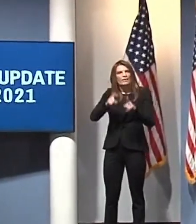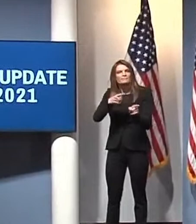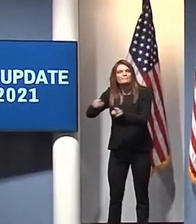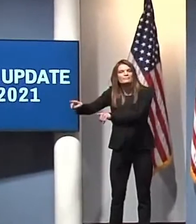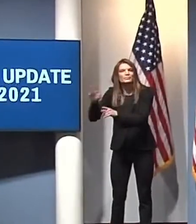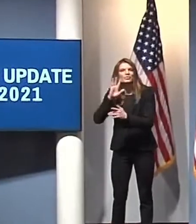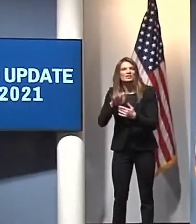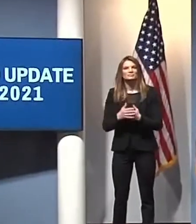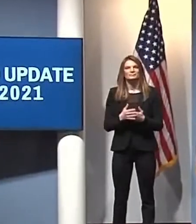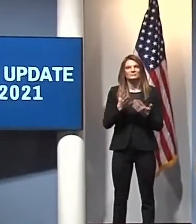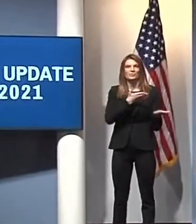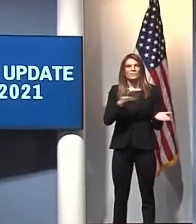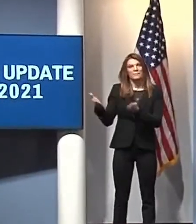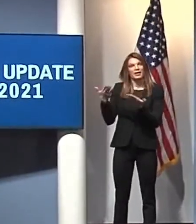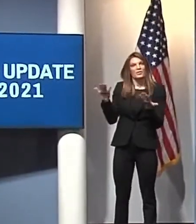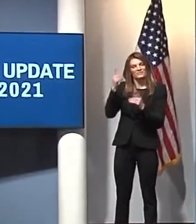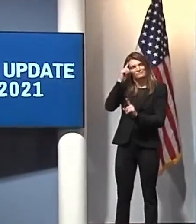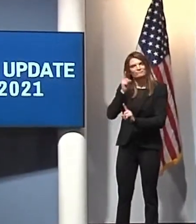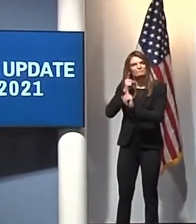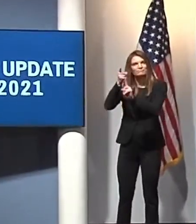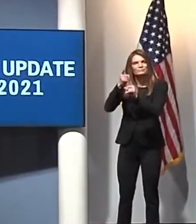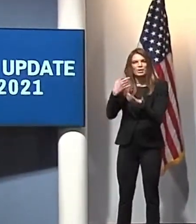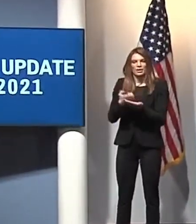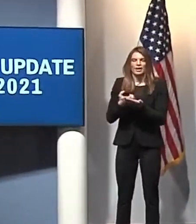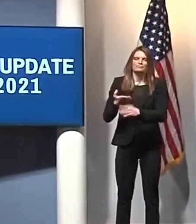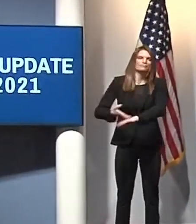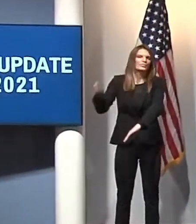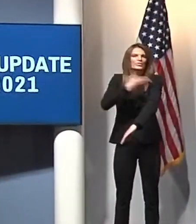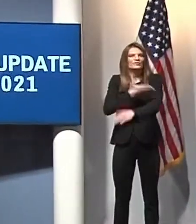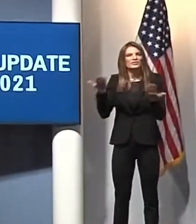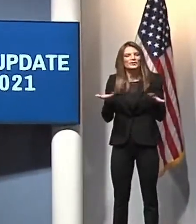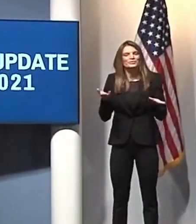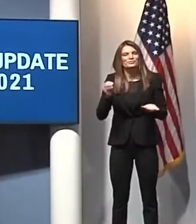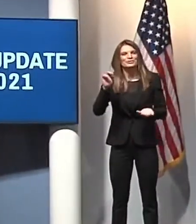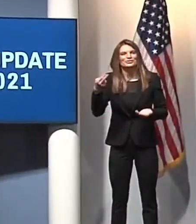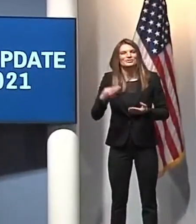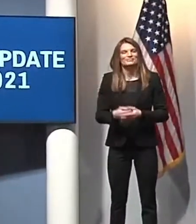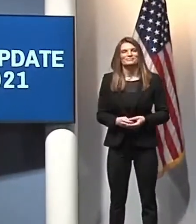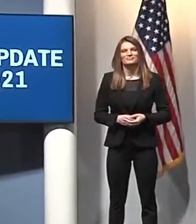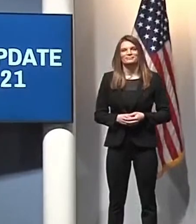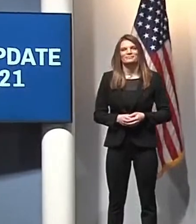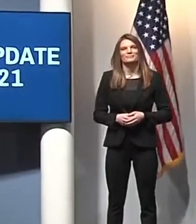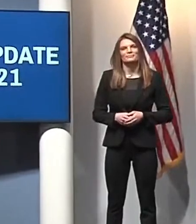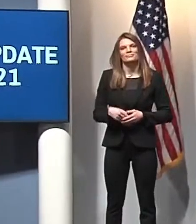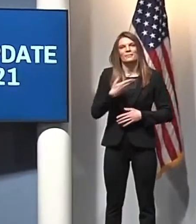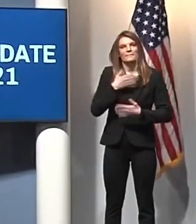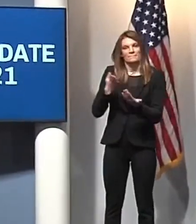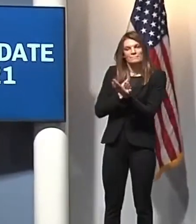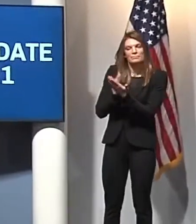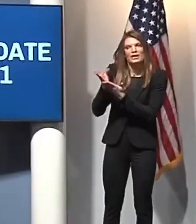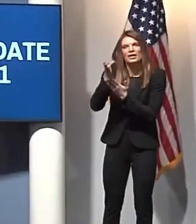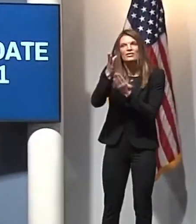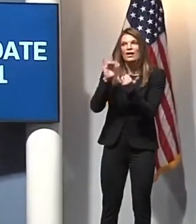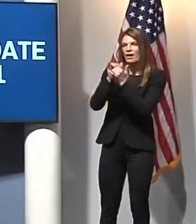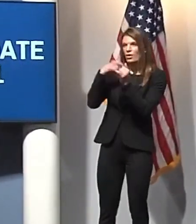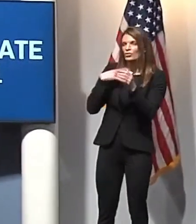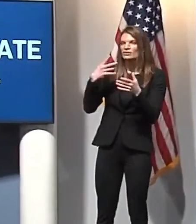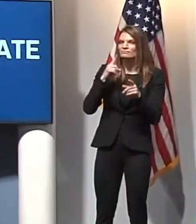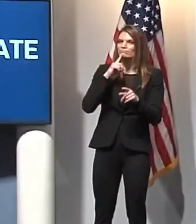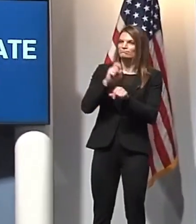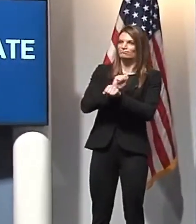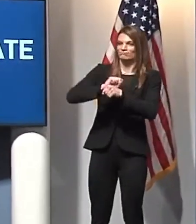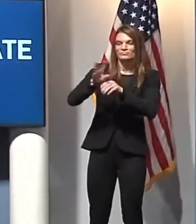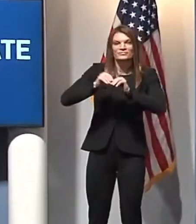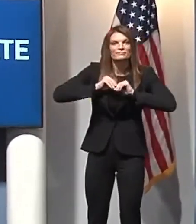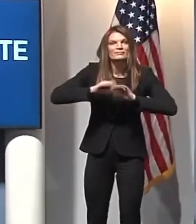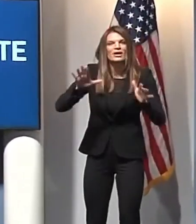our plan to rebuild and renew our economy. Michigan's path forward out of the COVID pandemic is clear. We have to